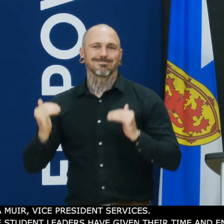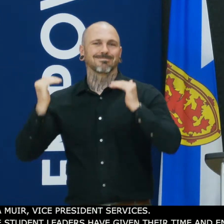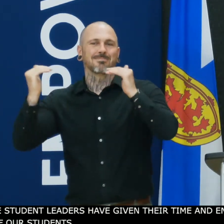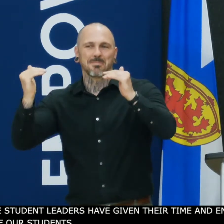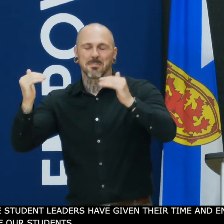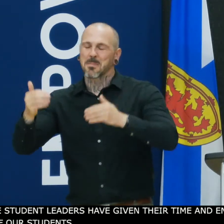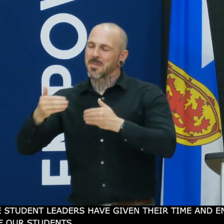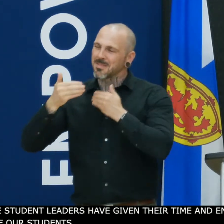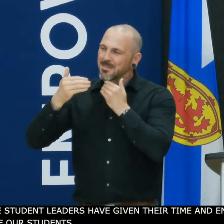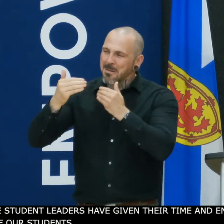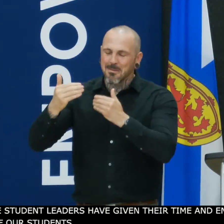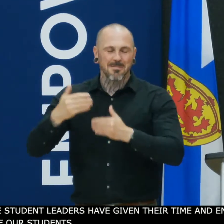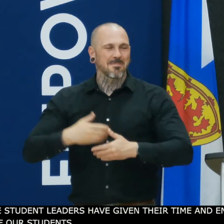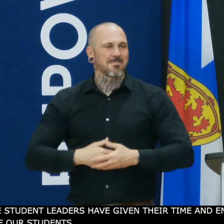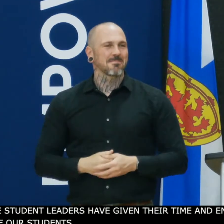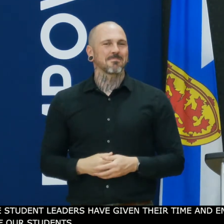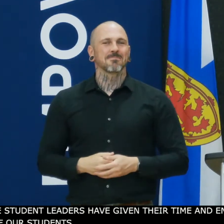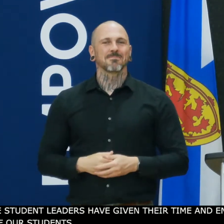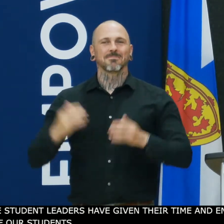your contributions.